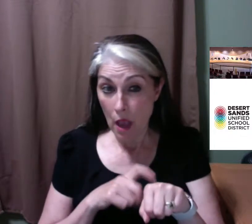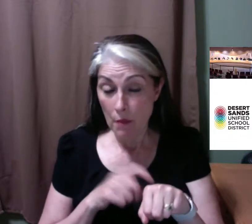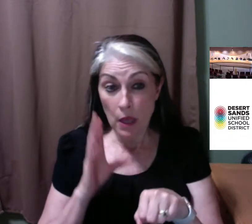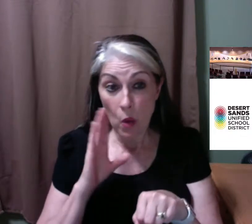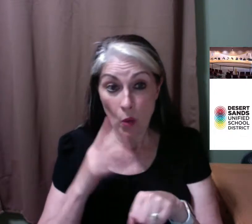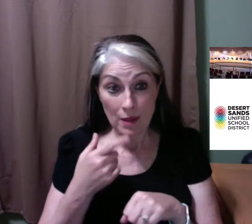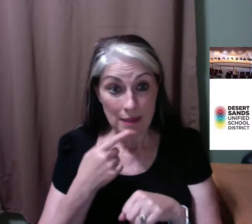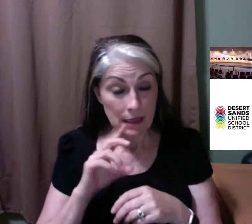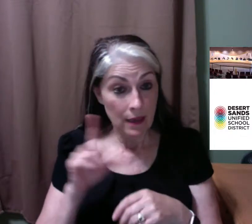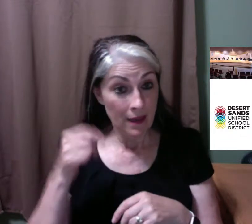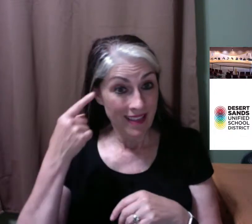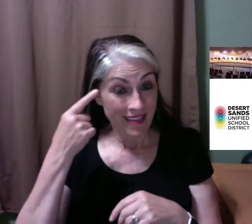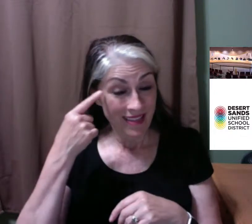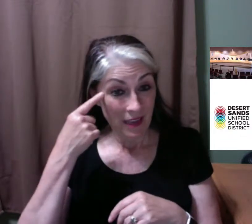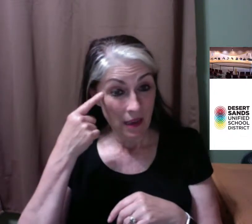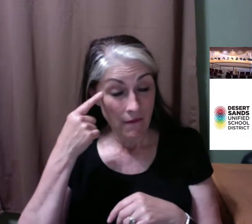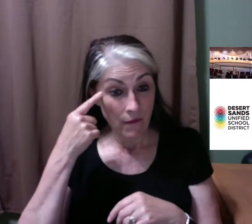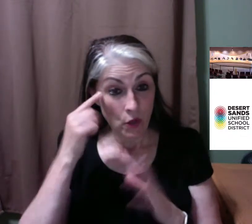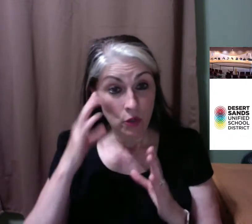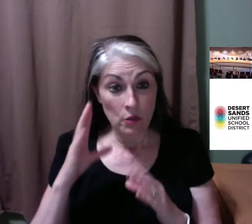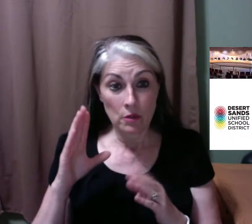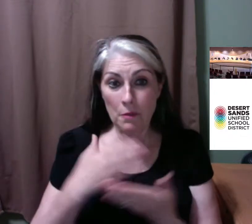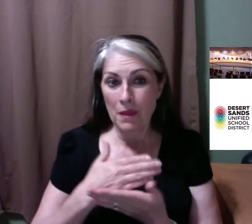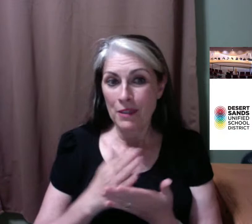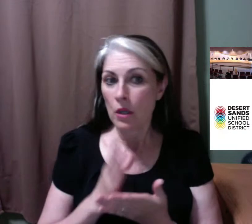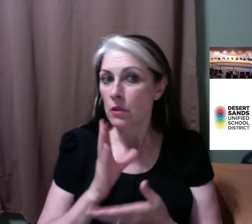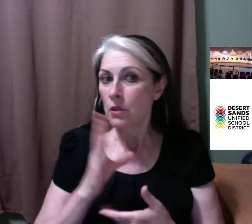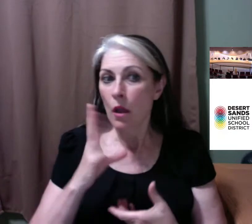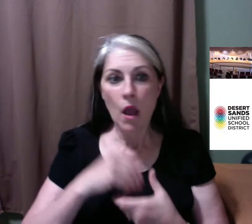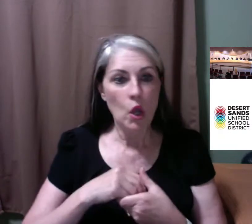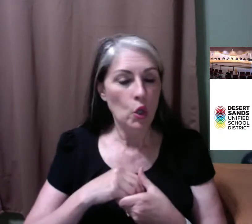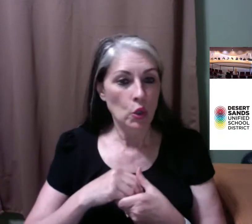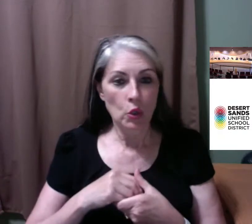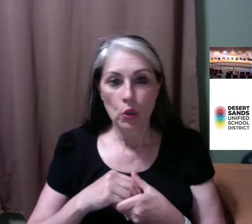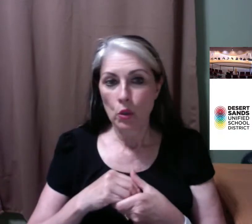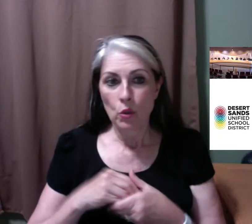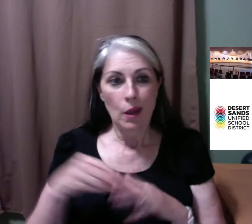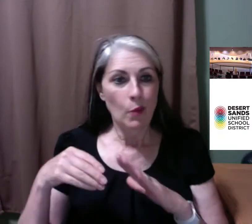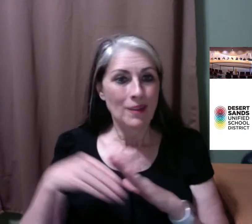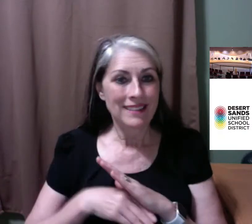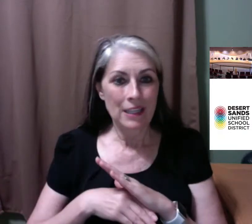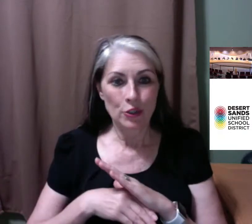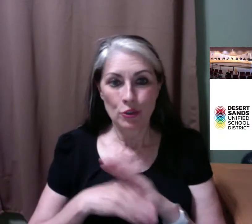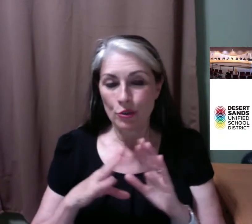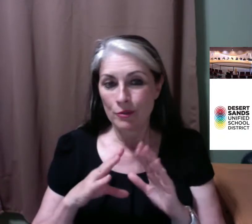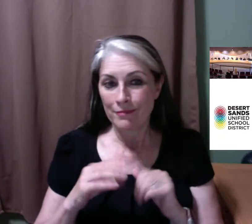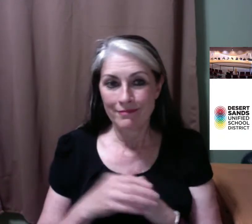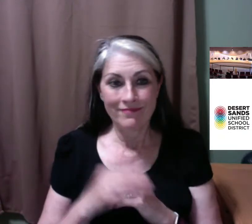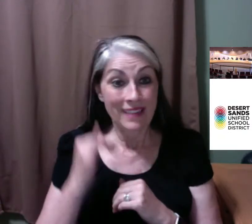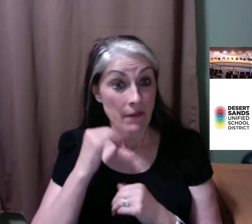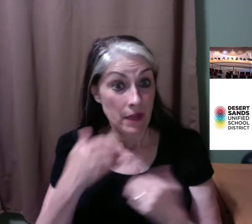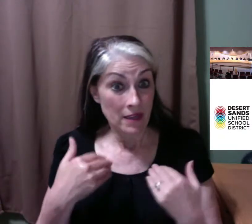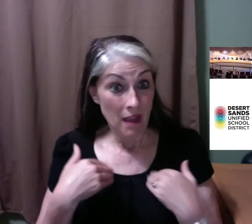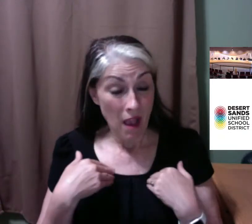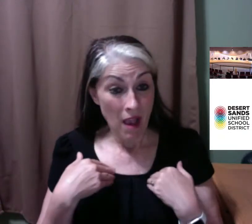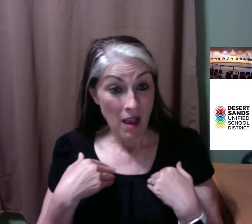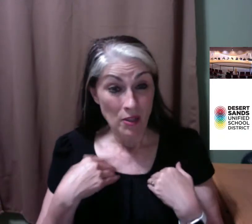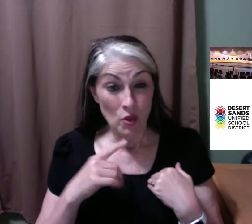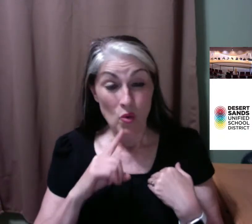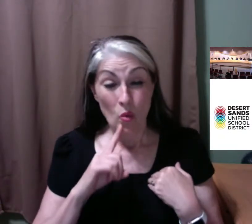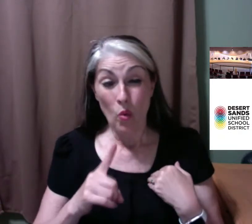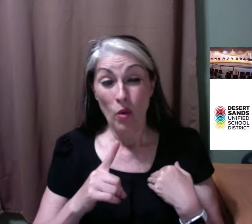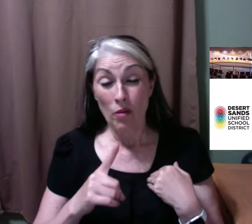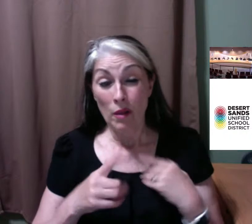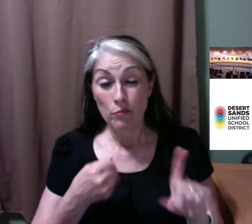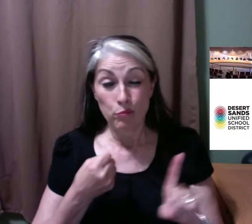say that the governor's budget does not include a recessionary scenario in it. And if it does, it'll exacerbate the